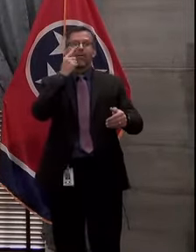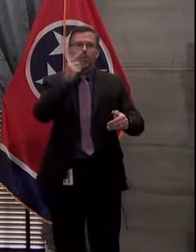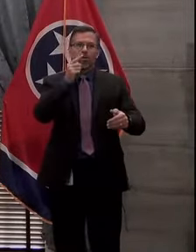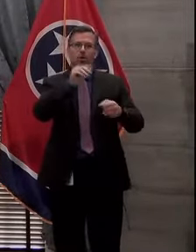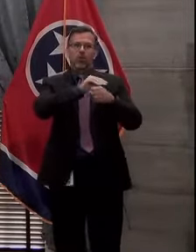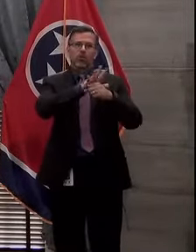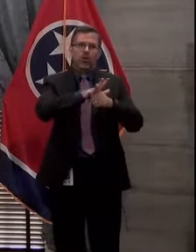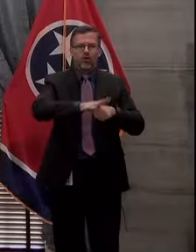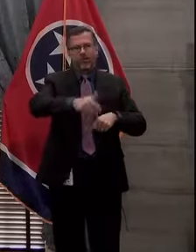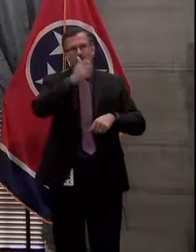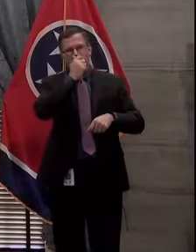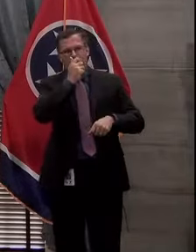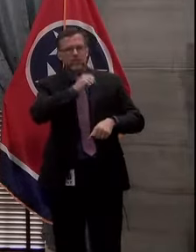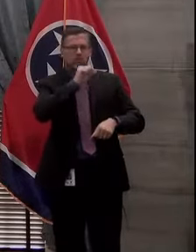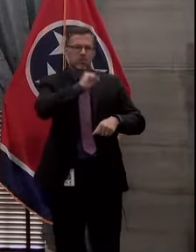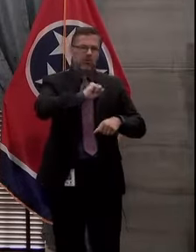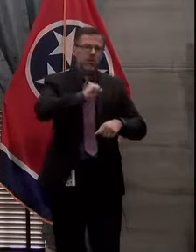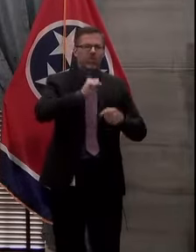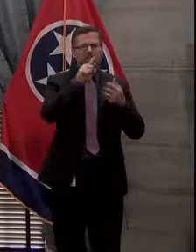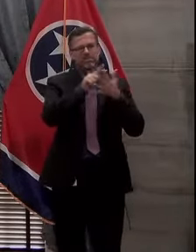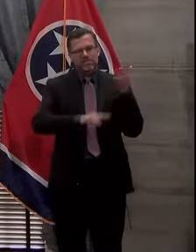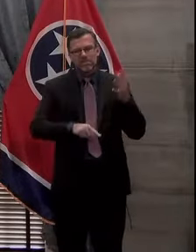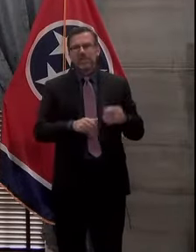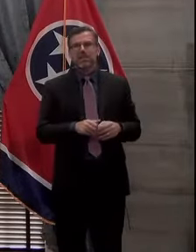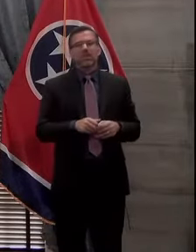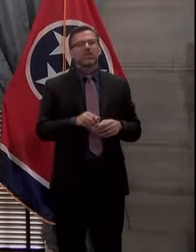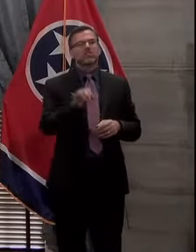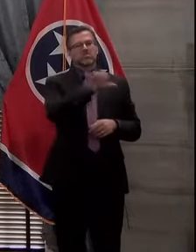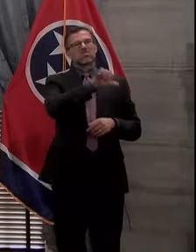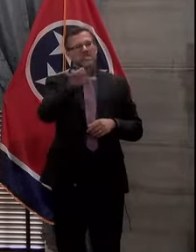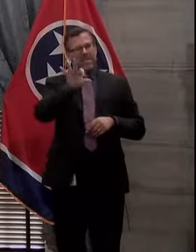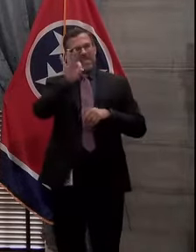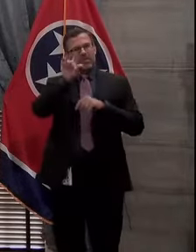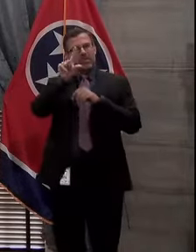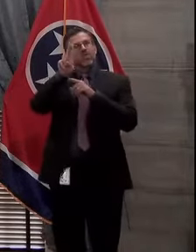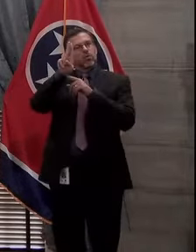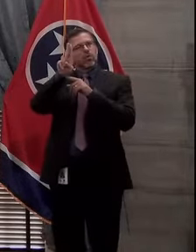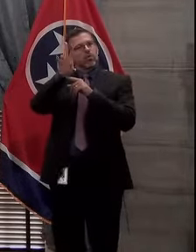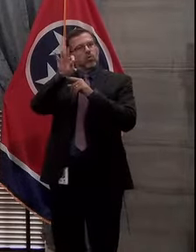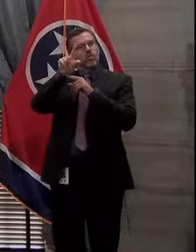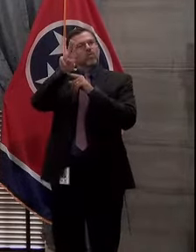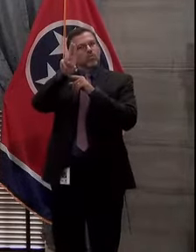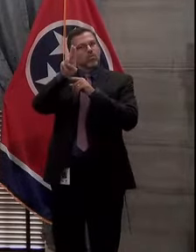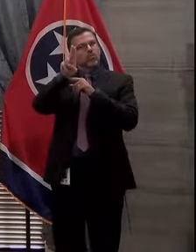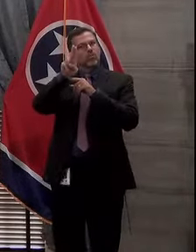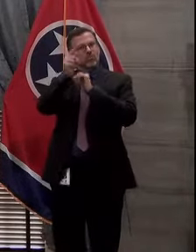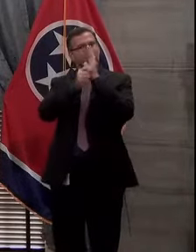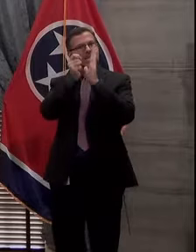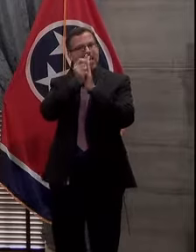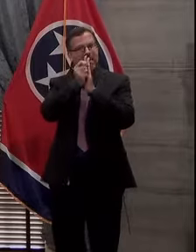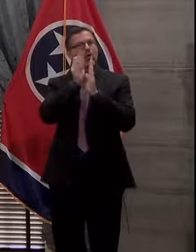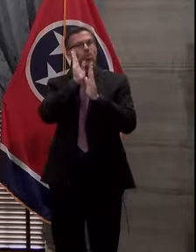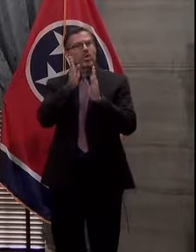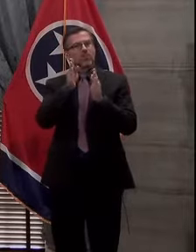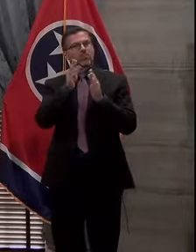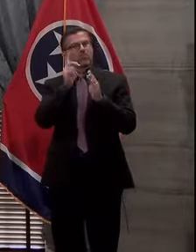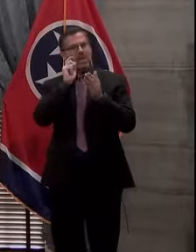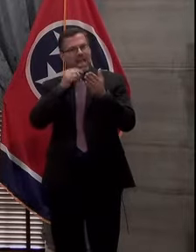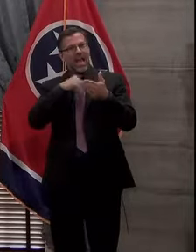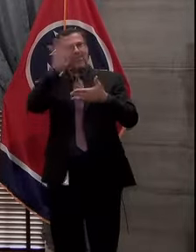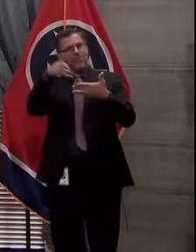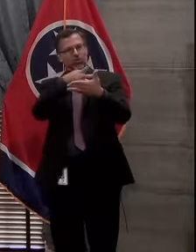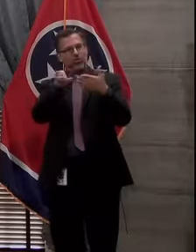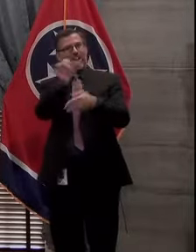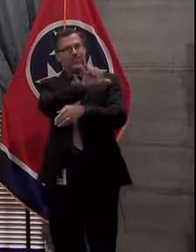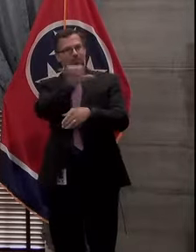We also have, and have had for several years, an influenza-like illness curve, and so you'll see both of those on our website. And for the last several weeks, we